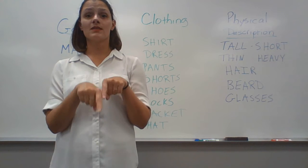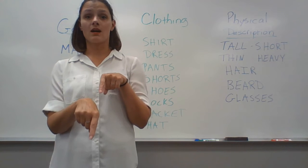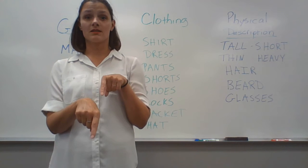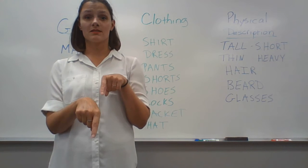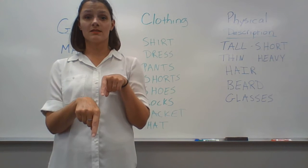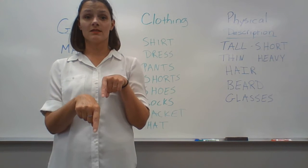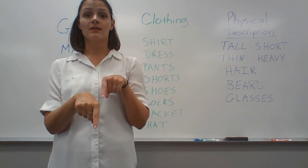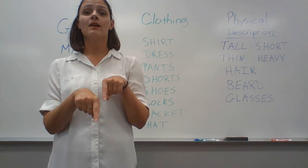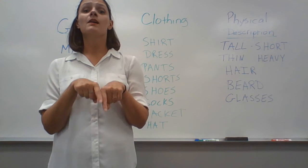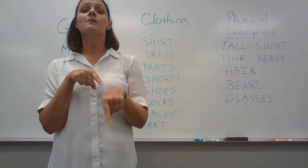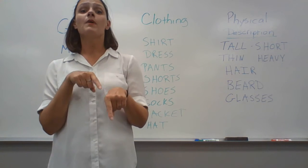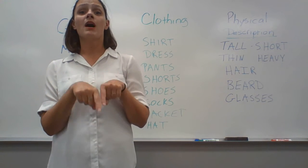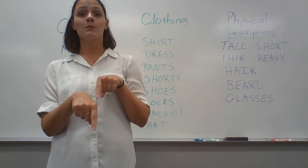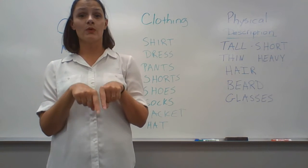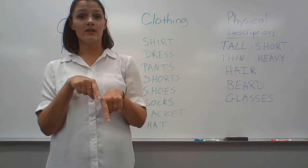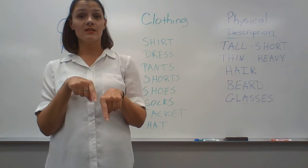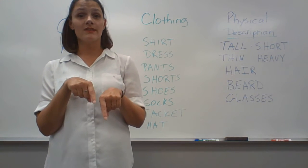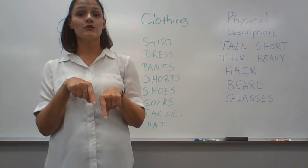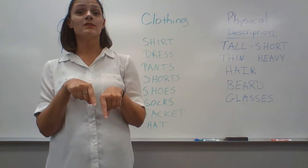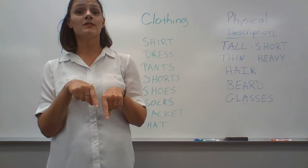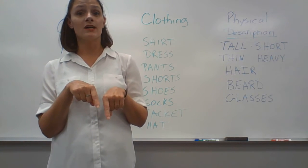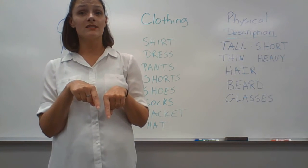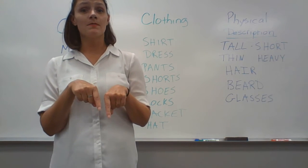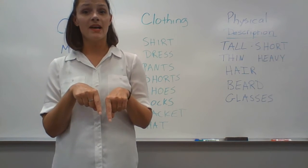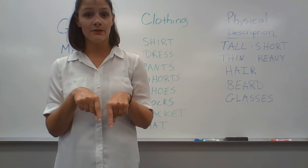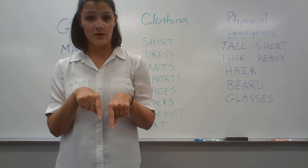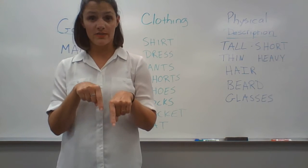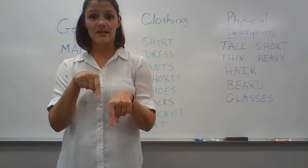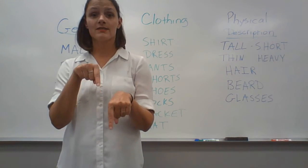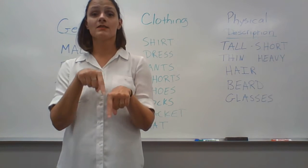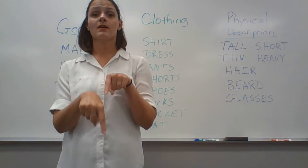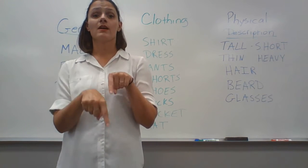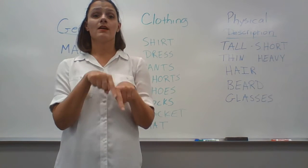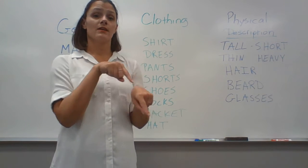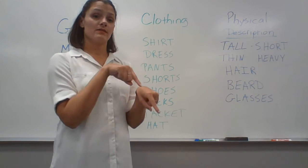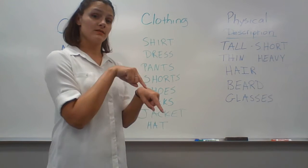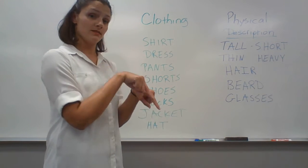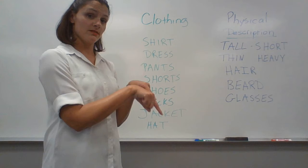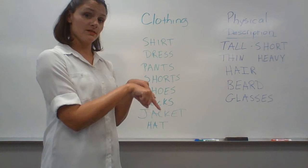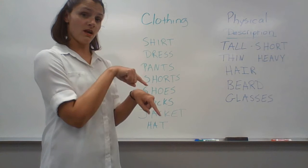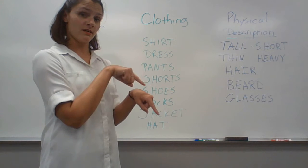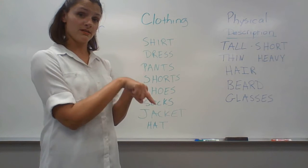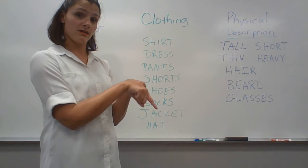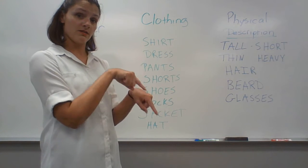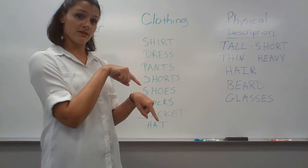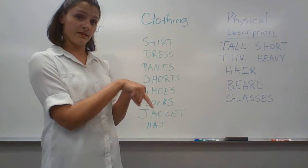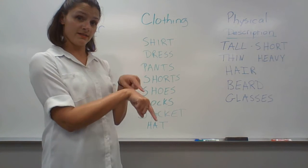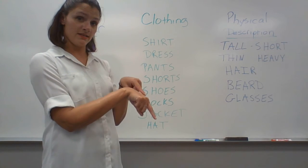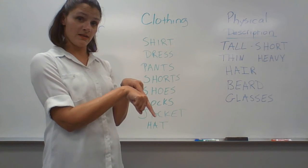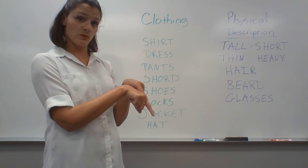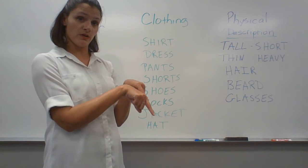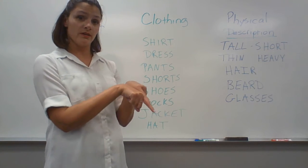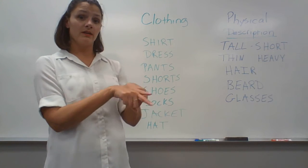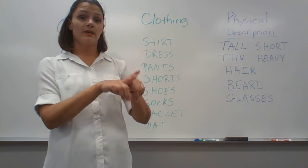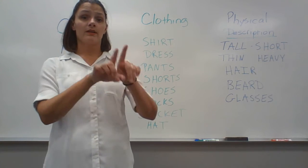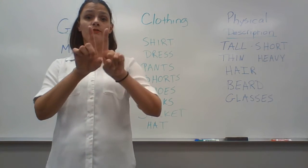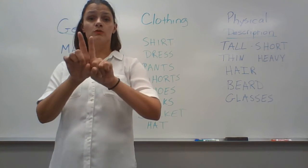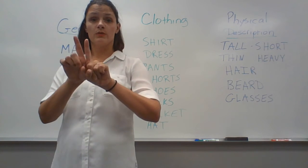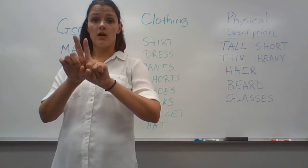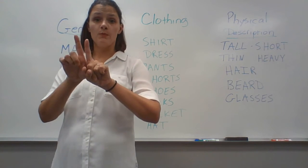Socks. Palm orientation does matter on this. Socks are slightly downward. You do it upward,